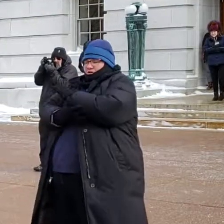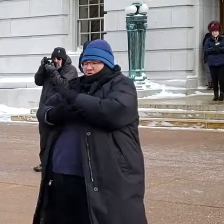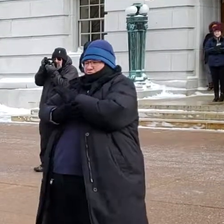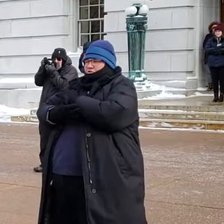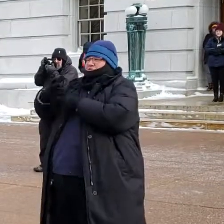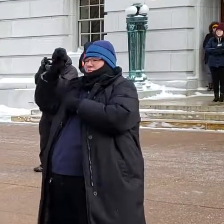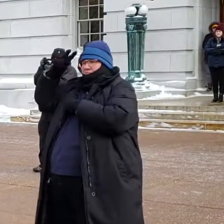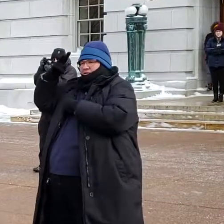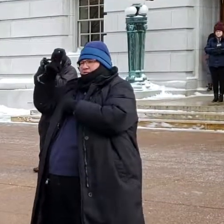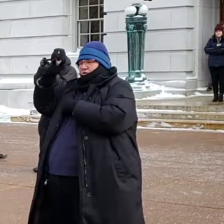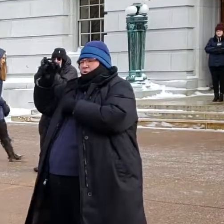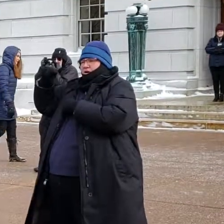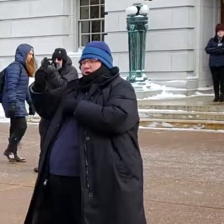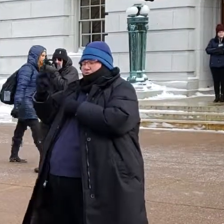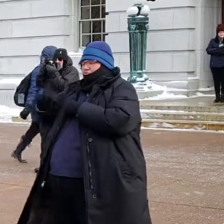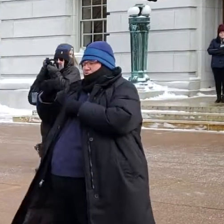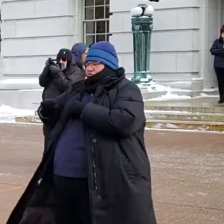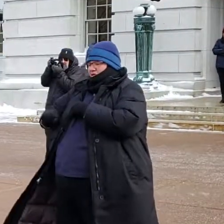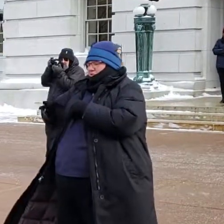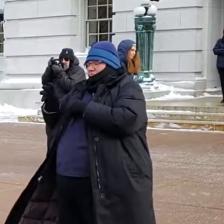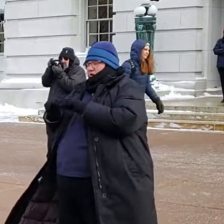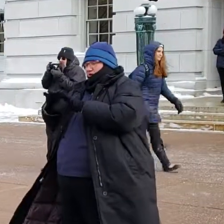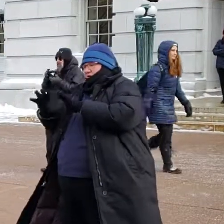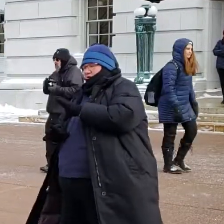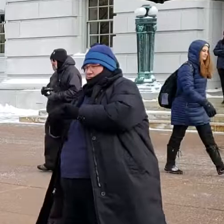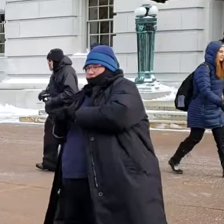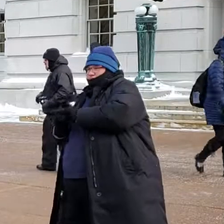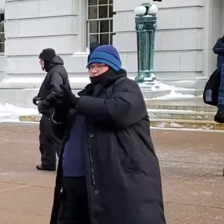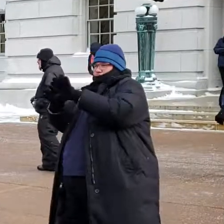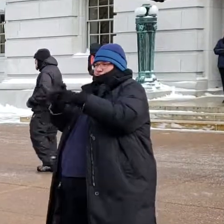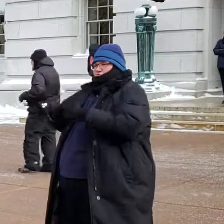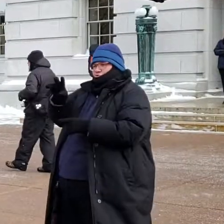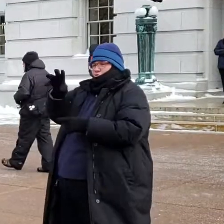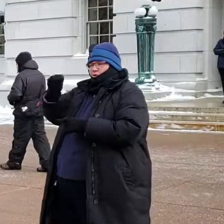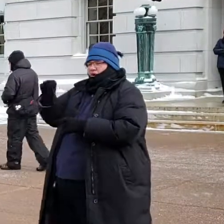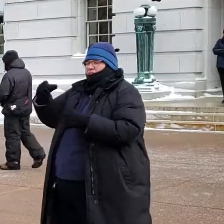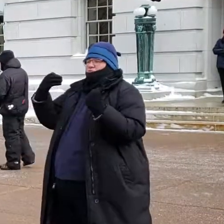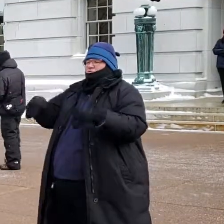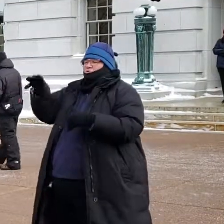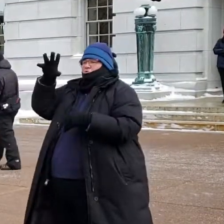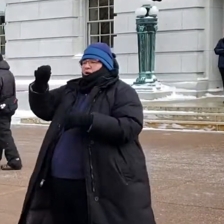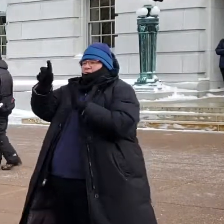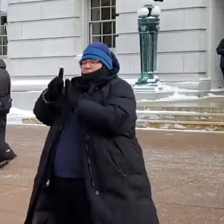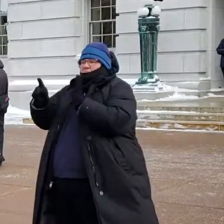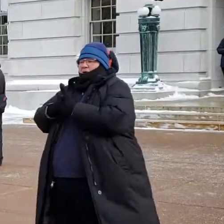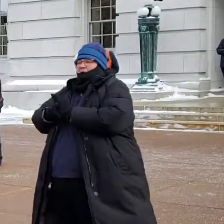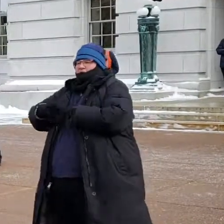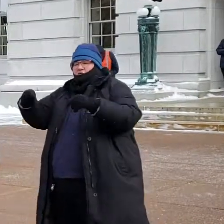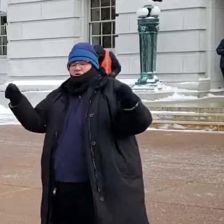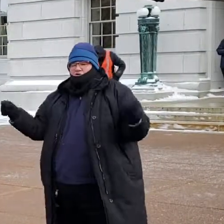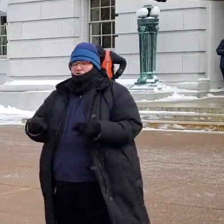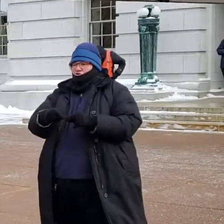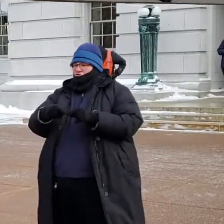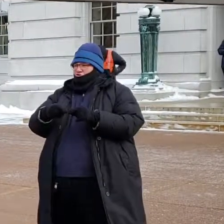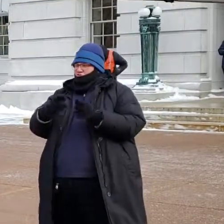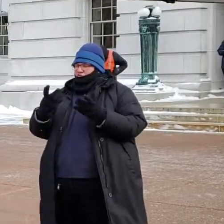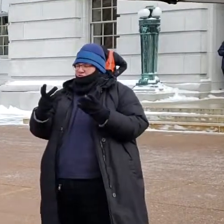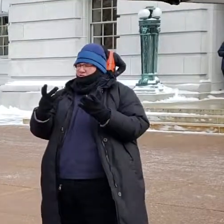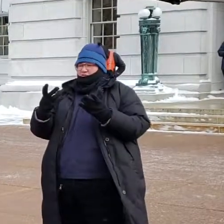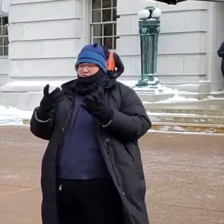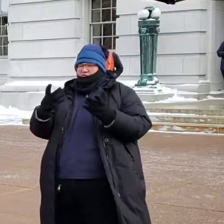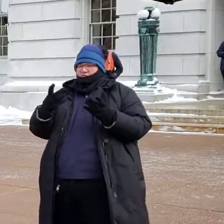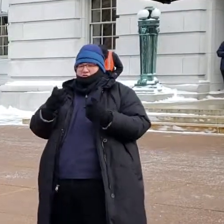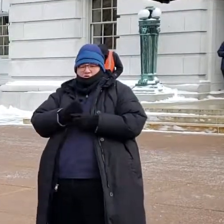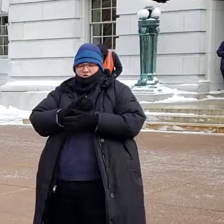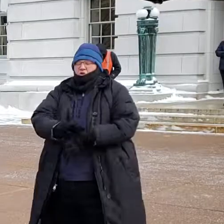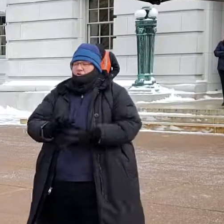are fleeing the most violent city in the world. We saw at least 26 more trans women, most of